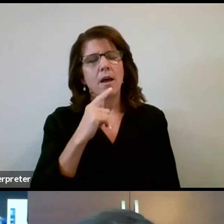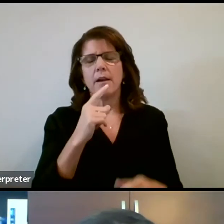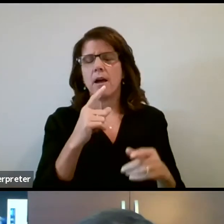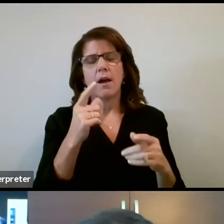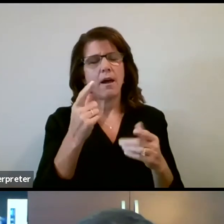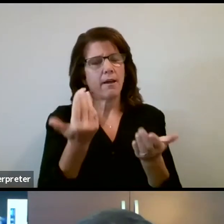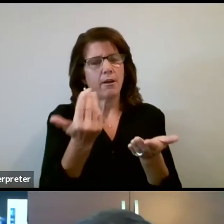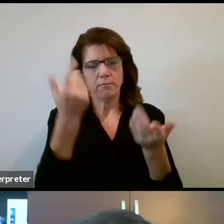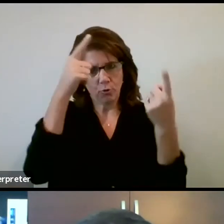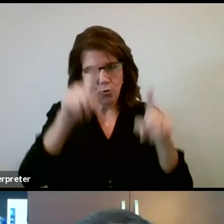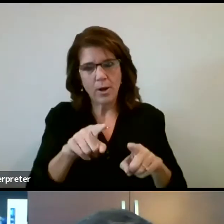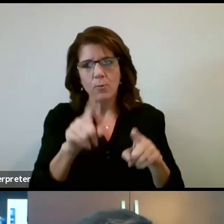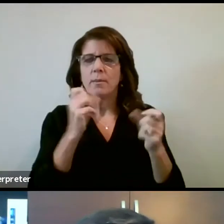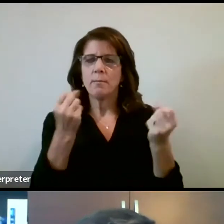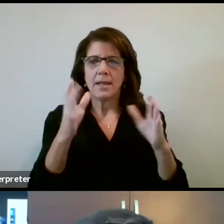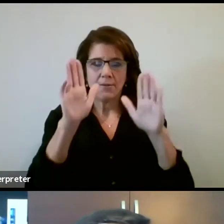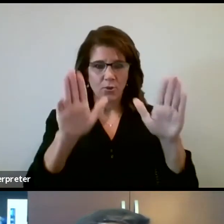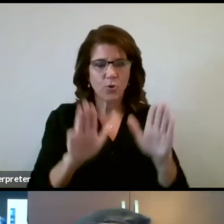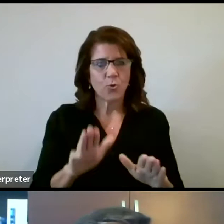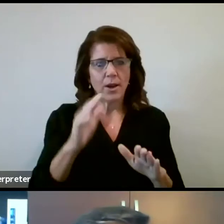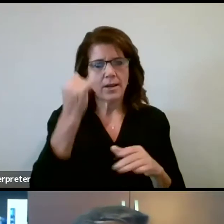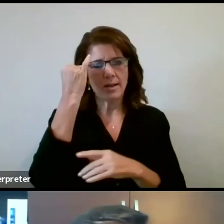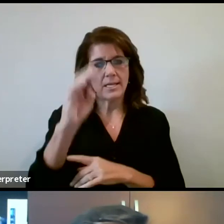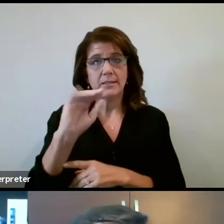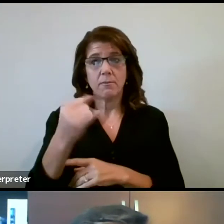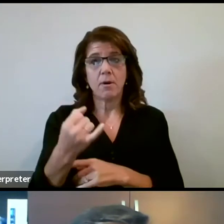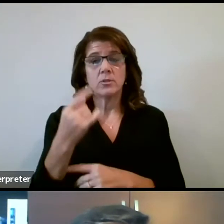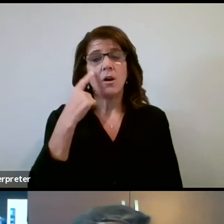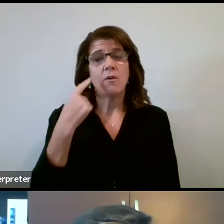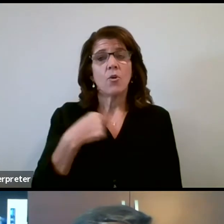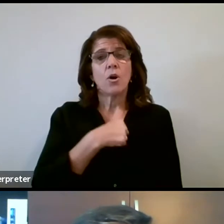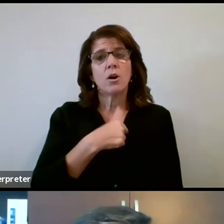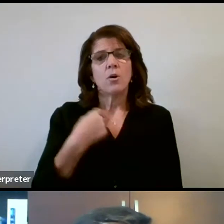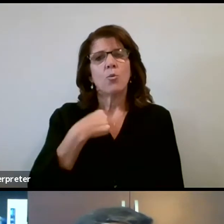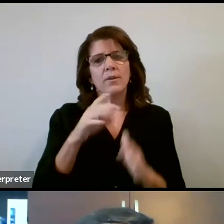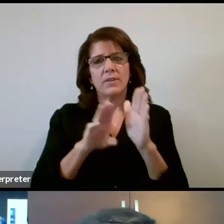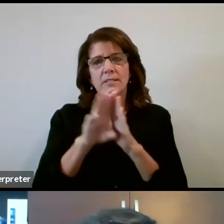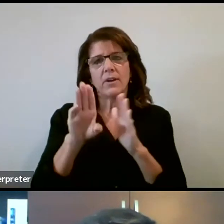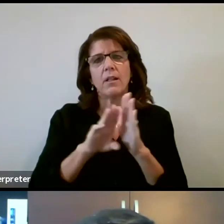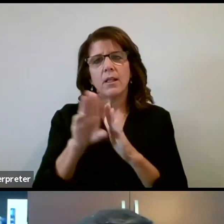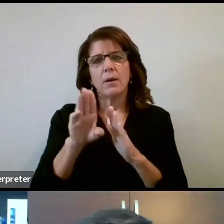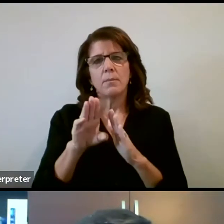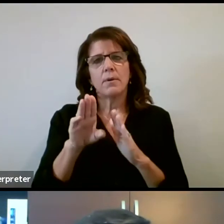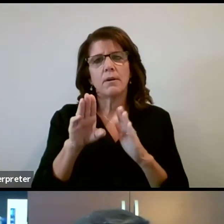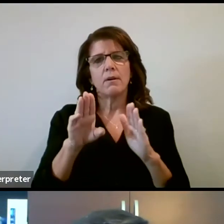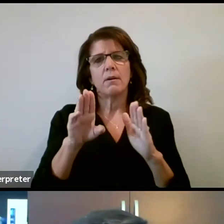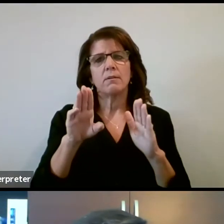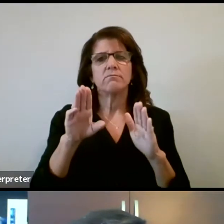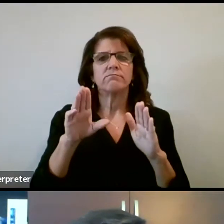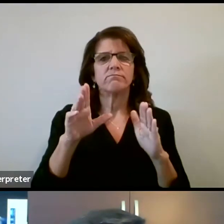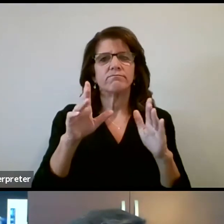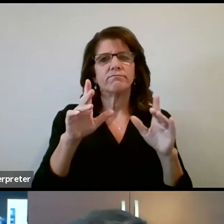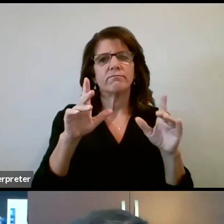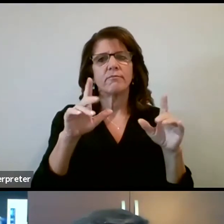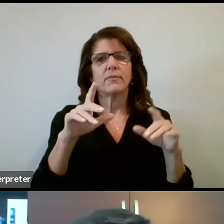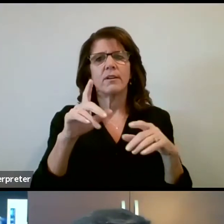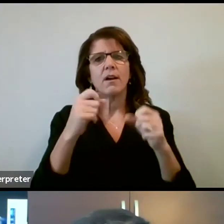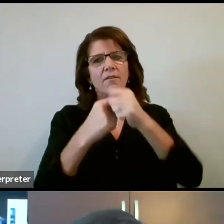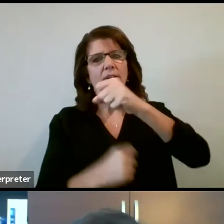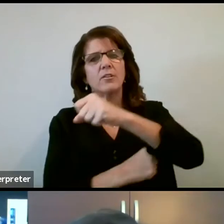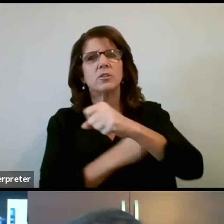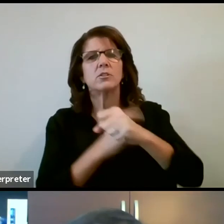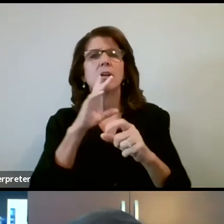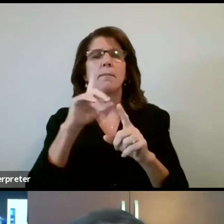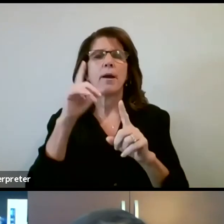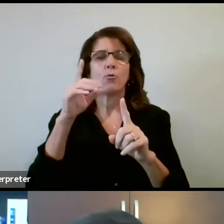of the great ideas that Maj mentioned. For us, we've developed a framework that's sort of talking about the consumer-centered